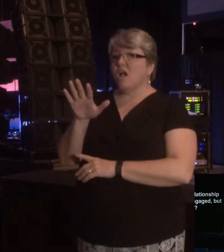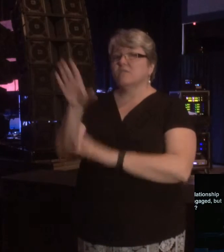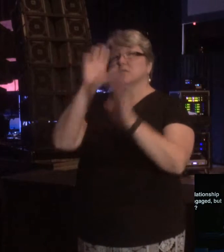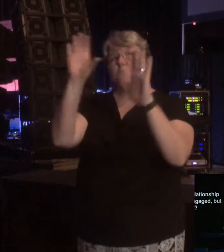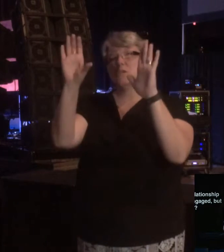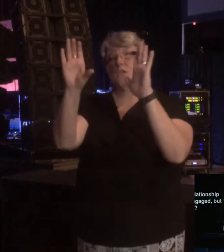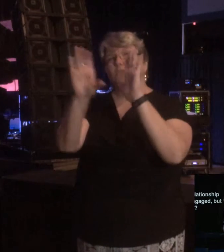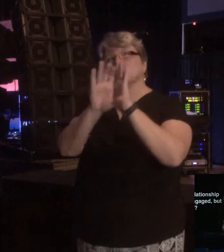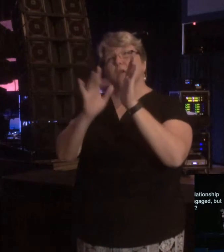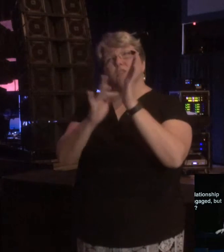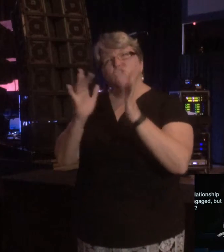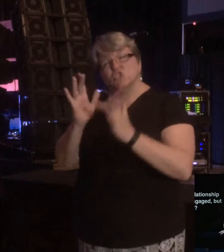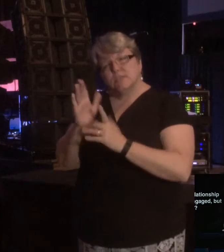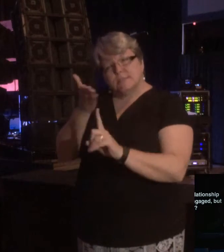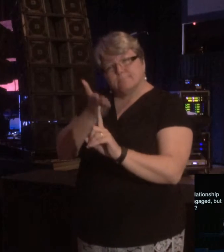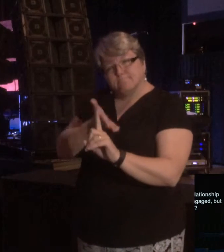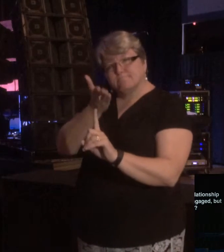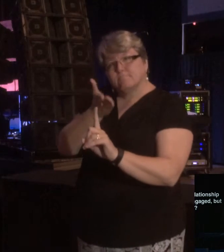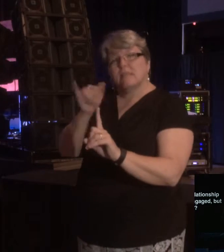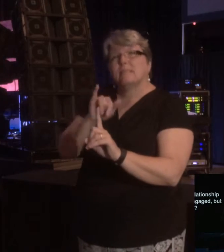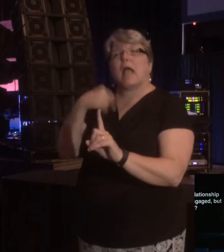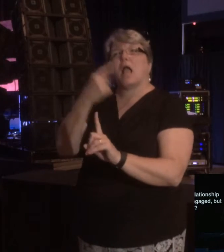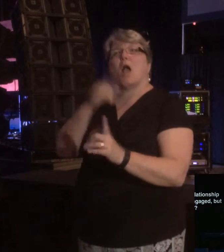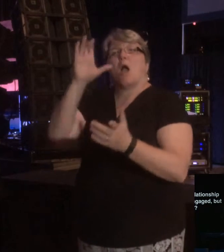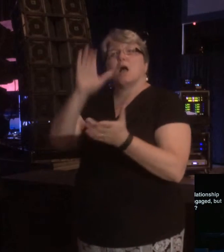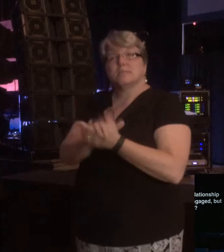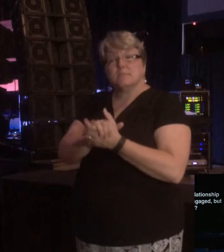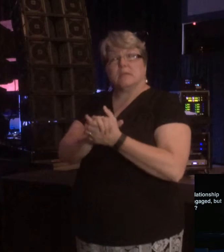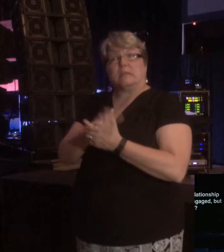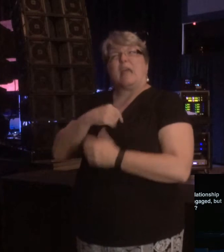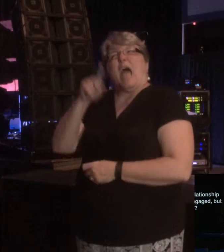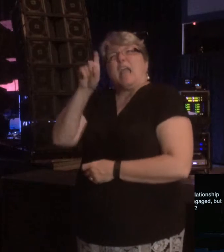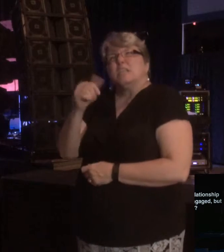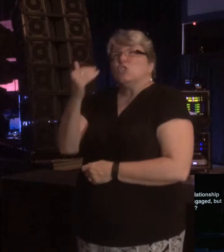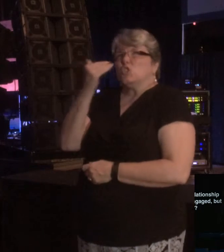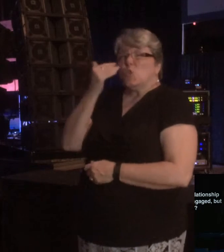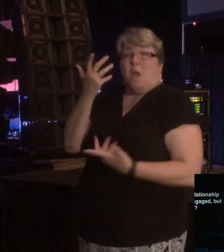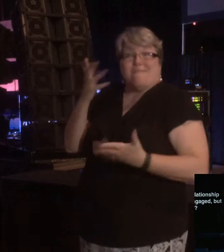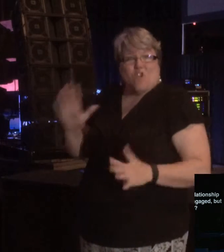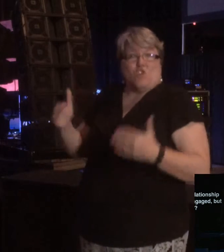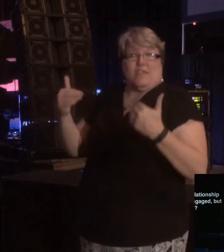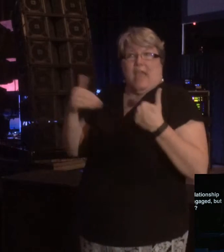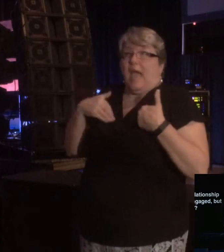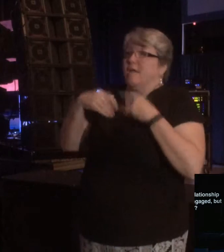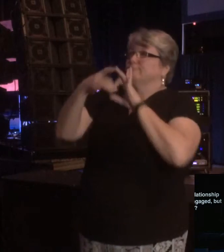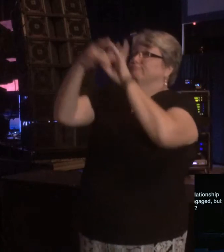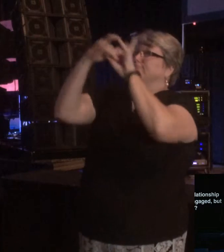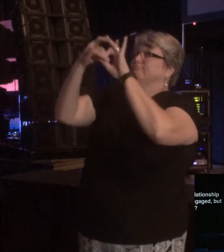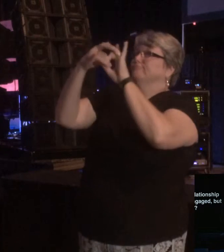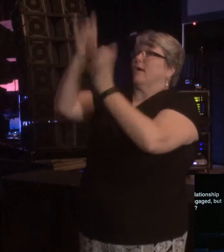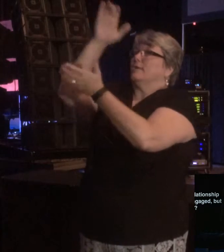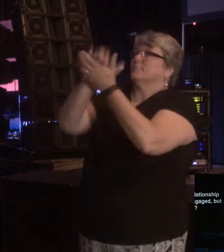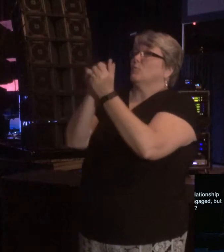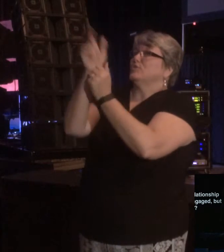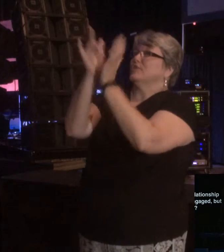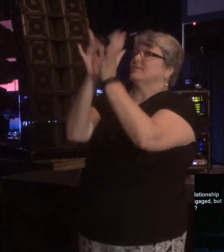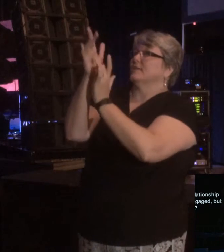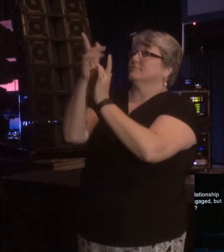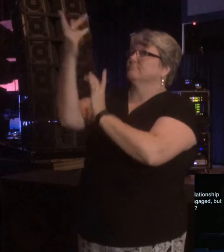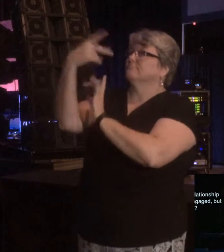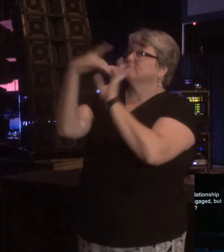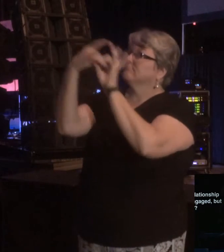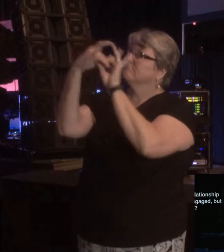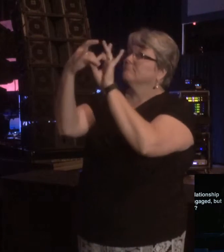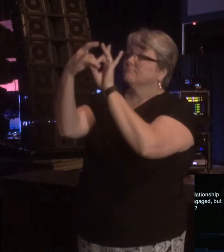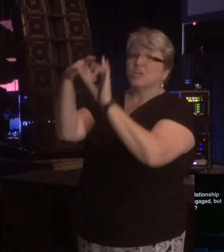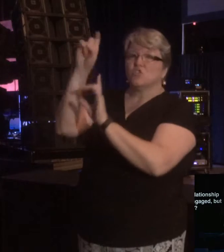"What'd you do today?" She's like, "Well, I was studying for this test." "What'd you do today?" I was like, "Well, I was working in the corporate world at that time." So I was like, "Well, I mean, this is not. You don't really